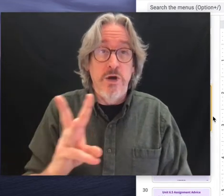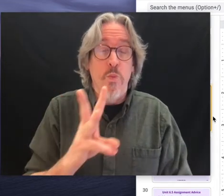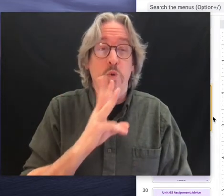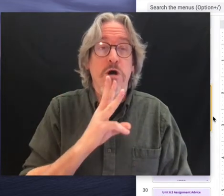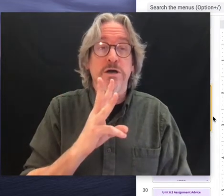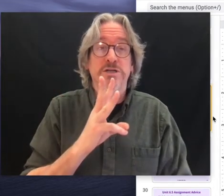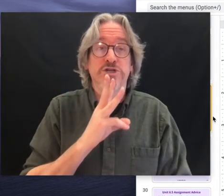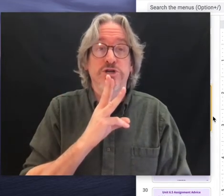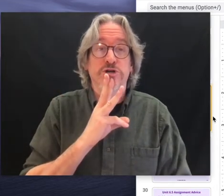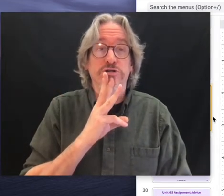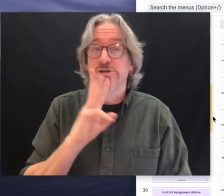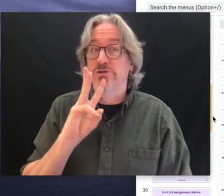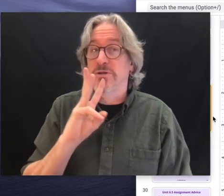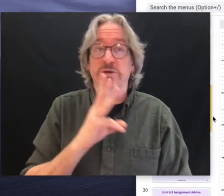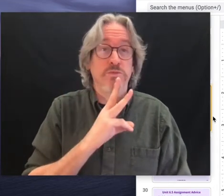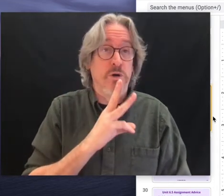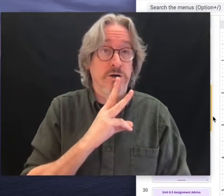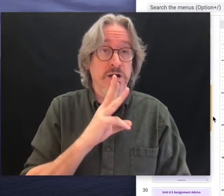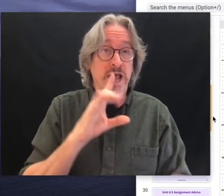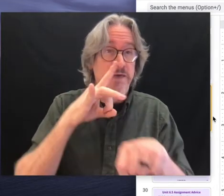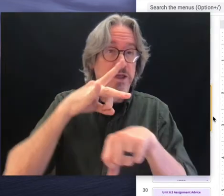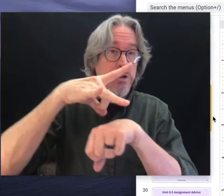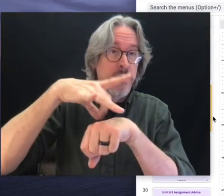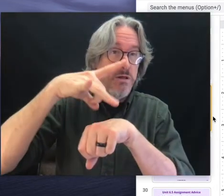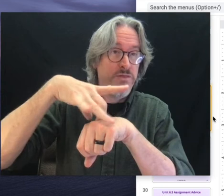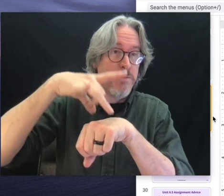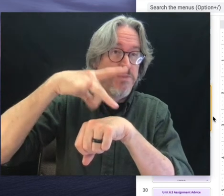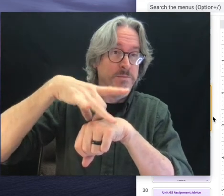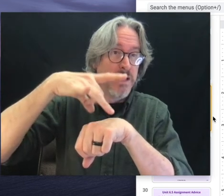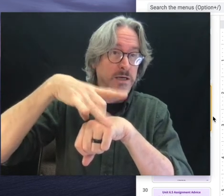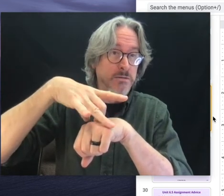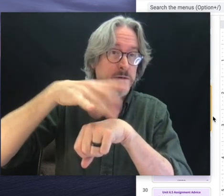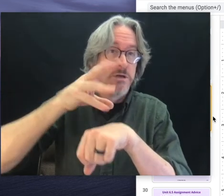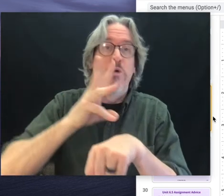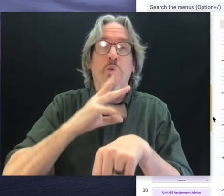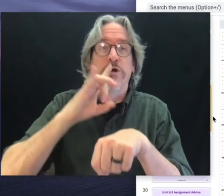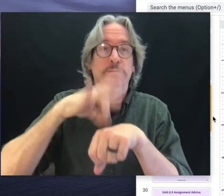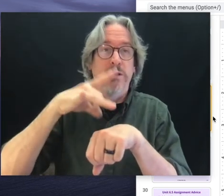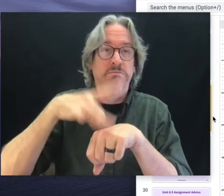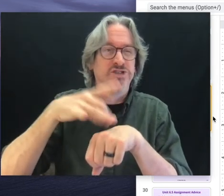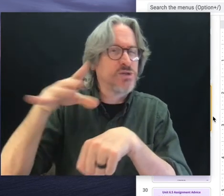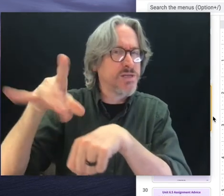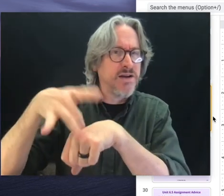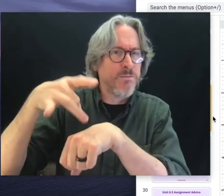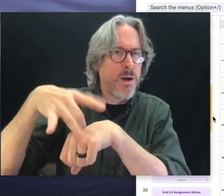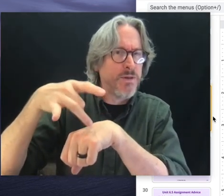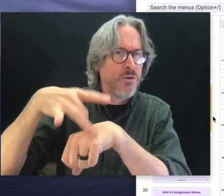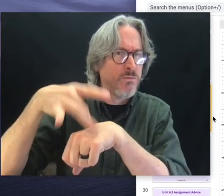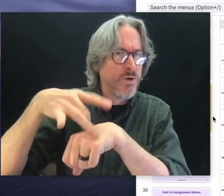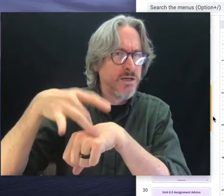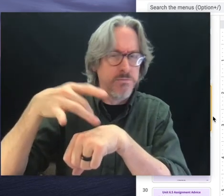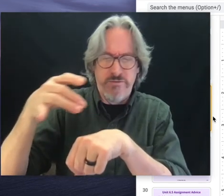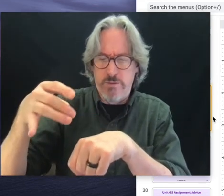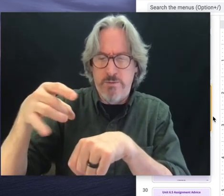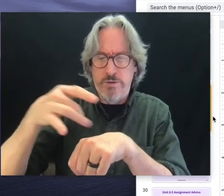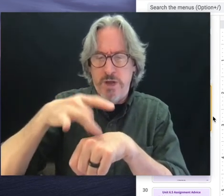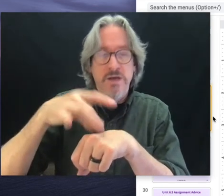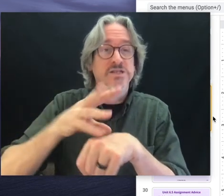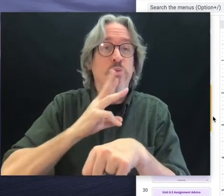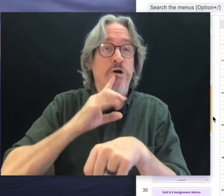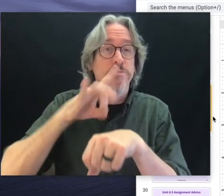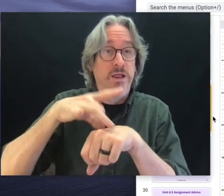Watermelon, water, so W, water, and then thump the melon, watermelon. It's also the sign for pumpkin we did, if you